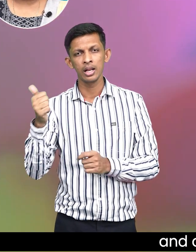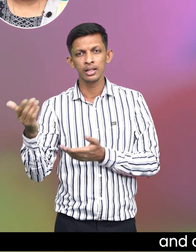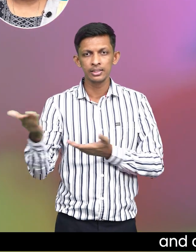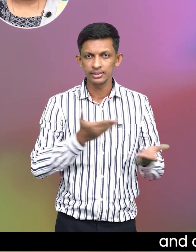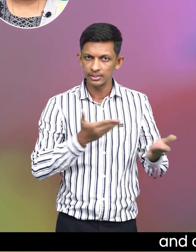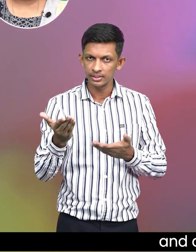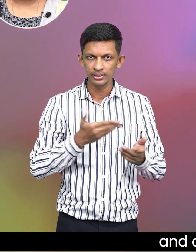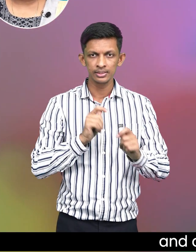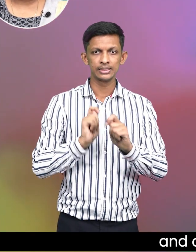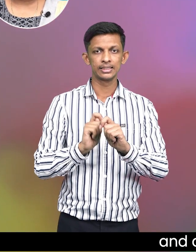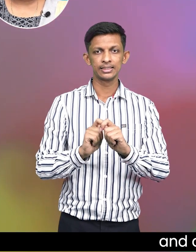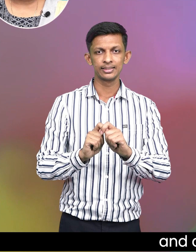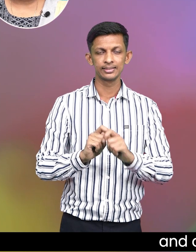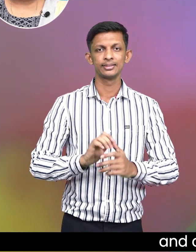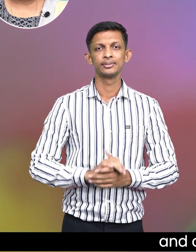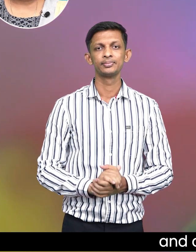service activities.